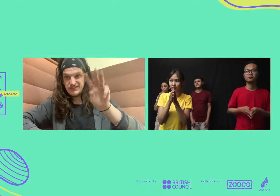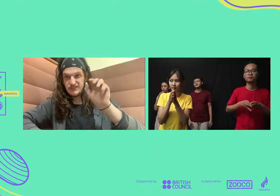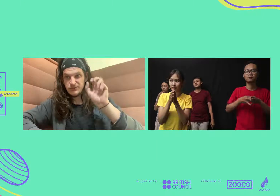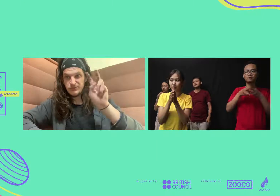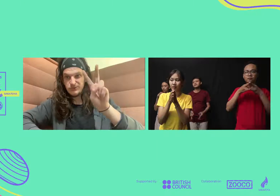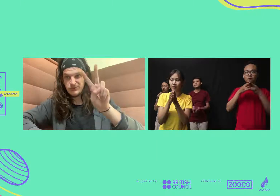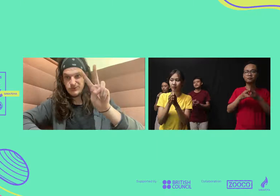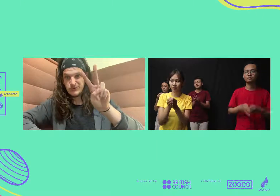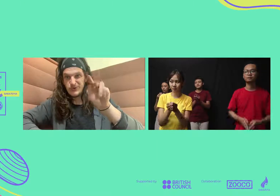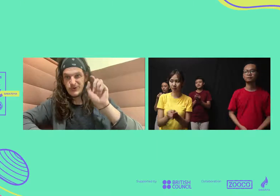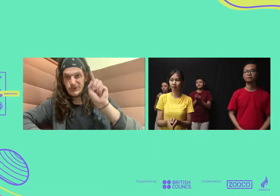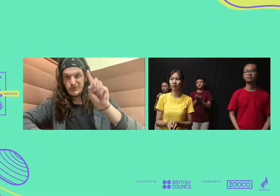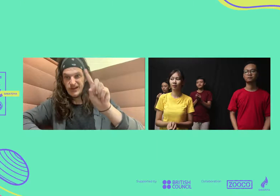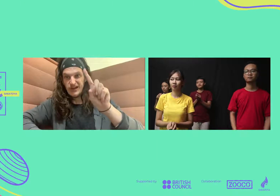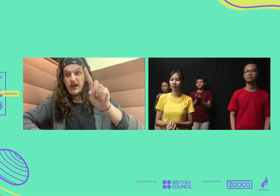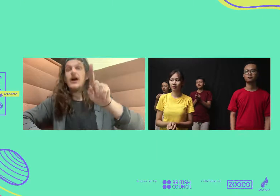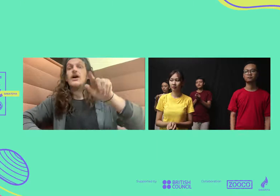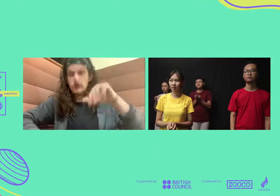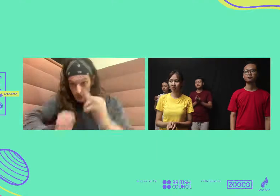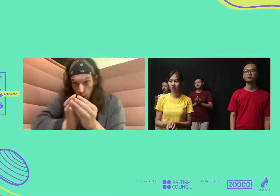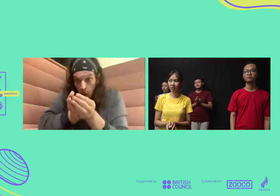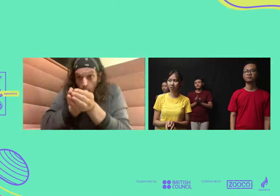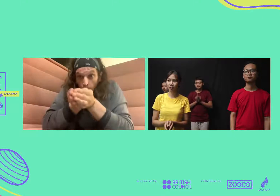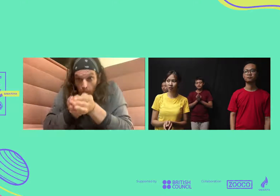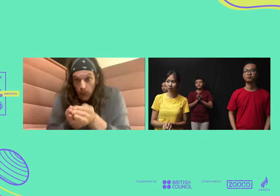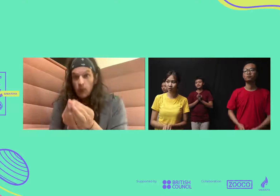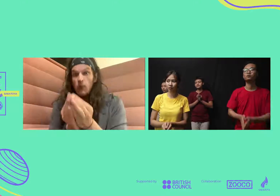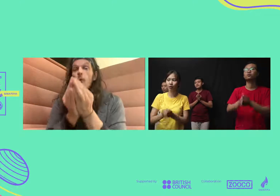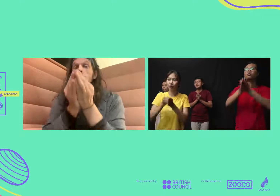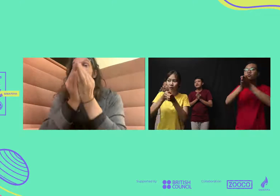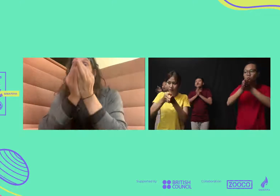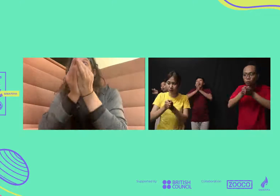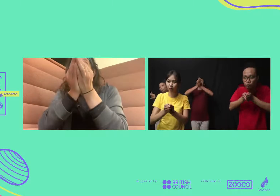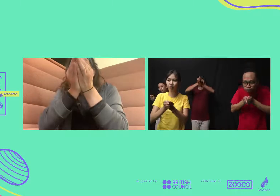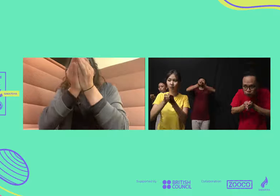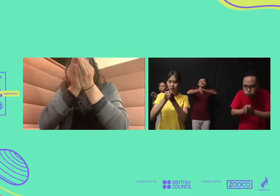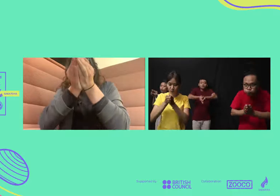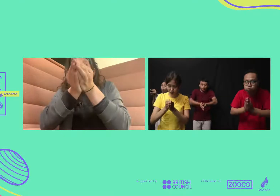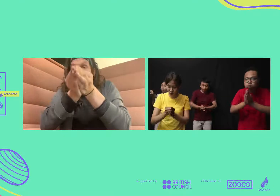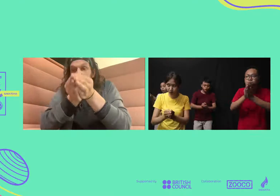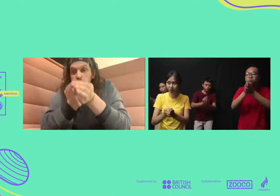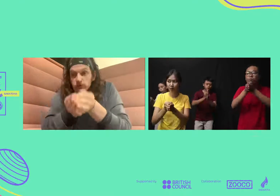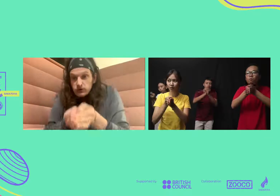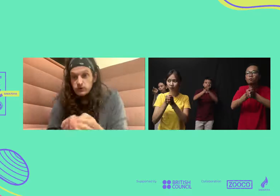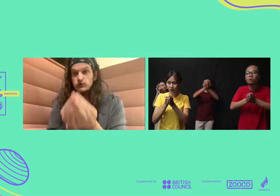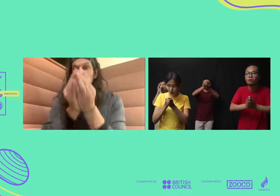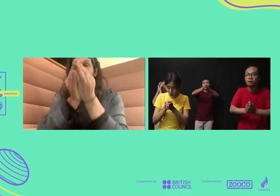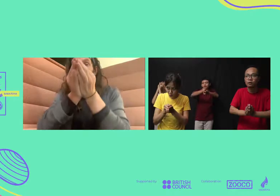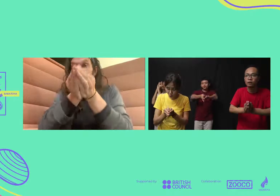Okay, so copy me. 5, 4, 3, 2, 1. 1,